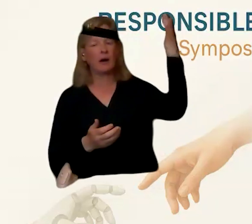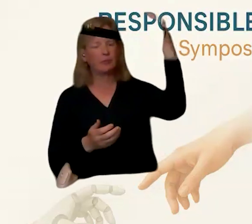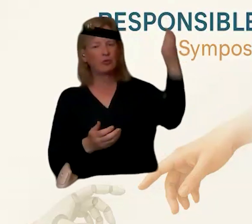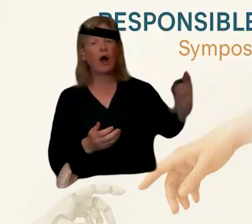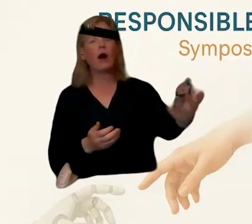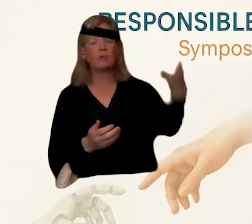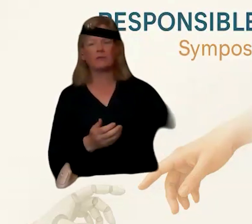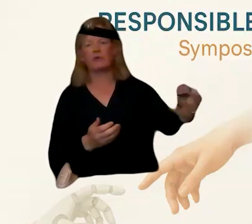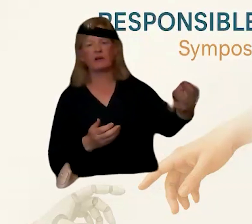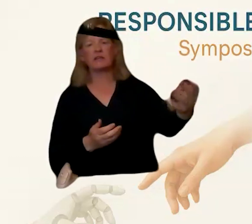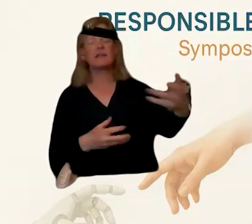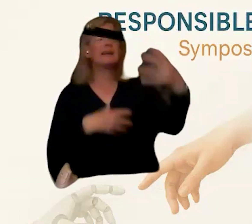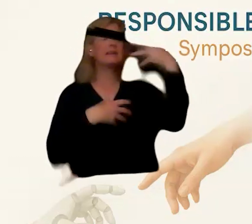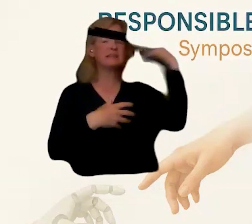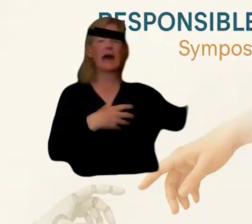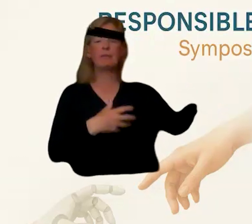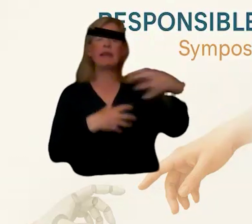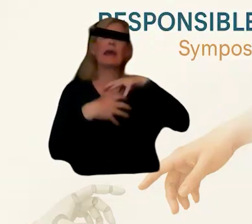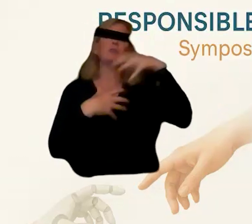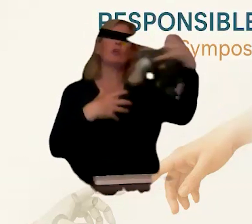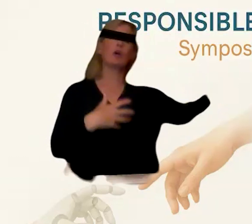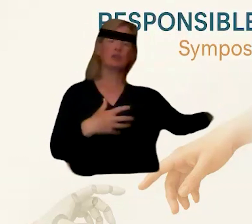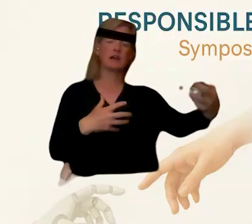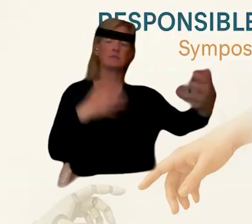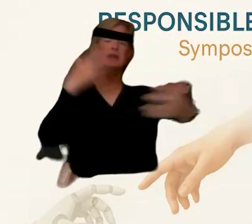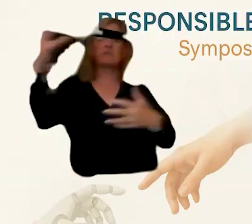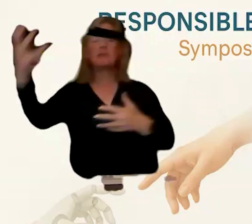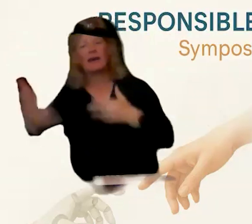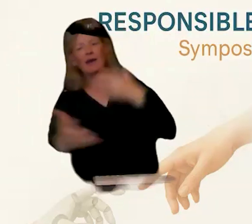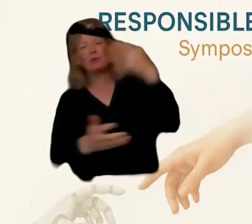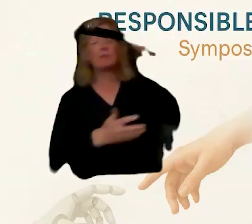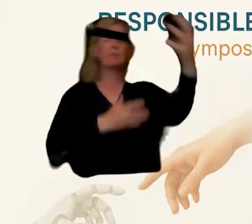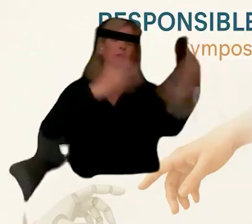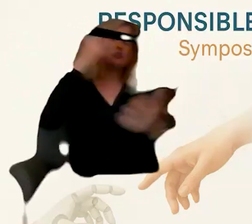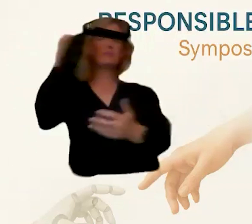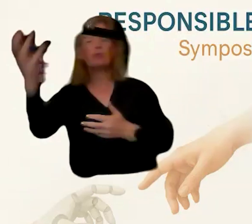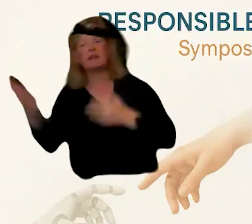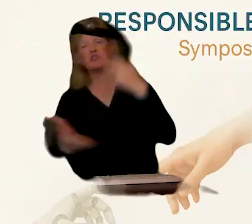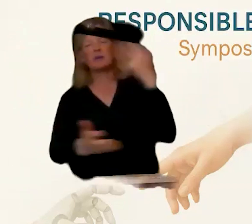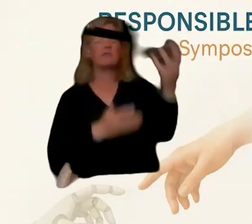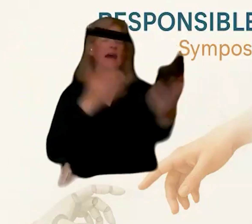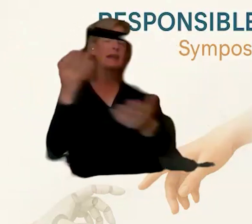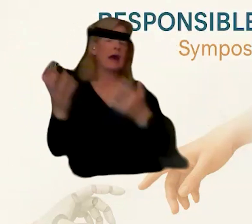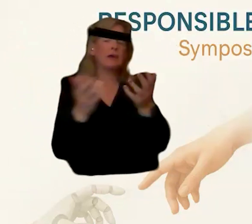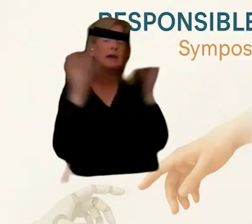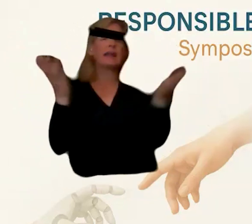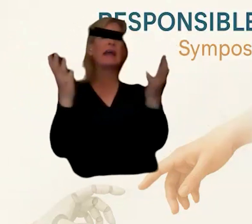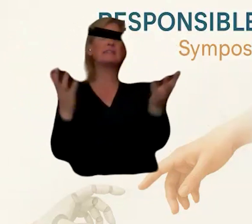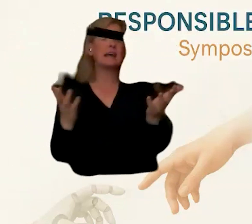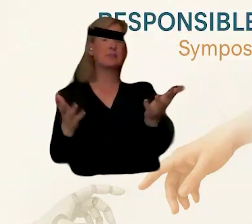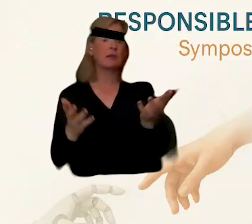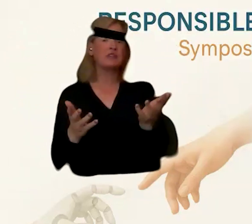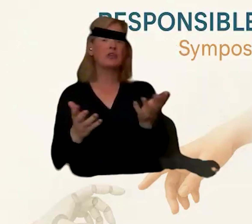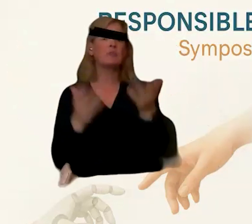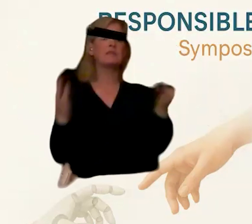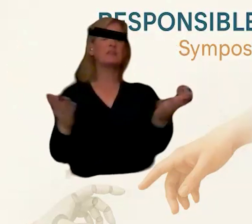actual problem focus is happening at longer timescales, and we might be able to bridge some of that gap. Again,